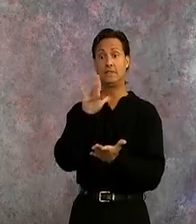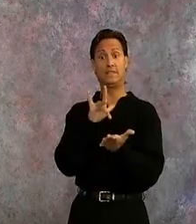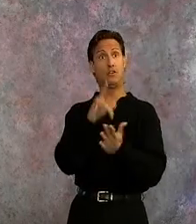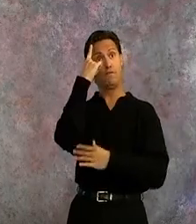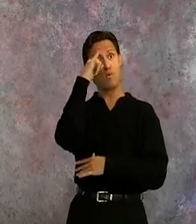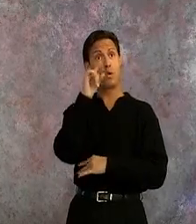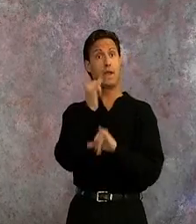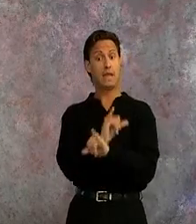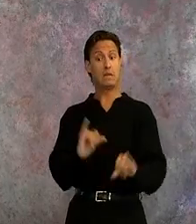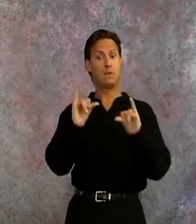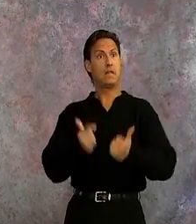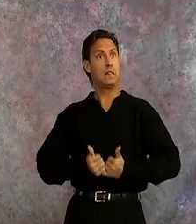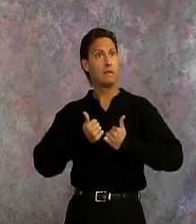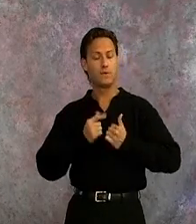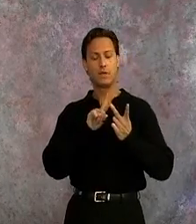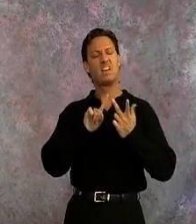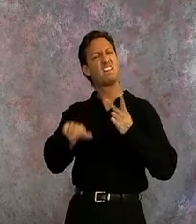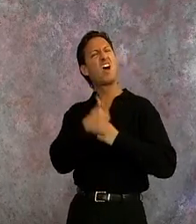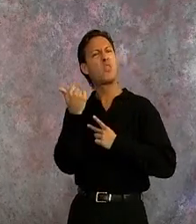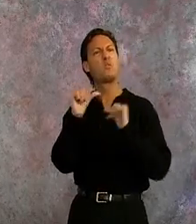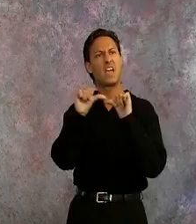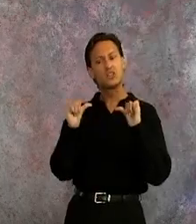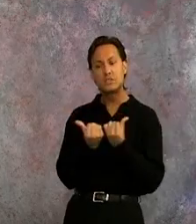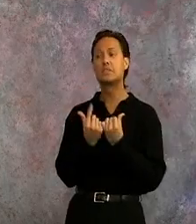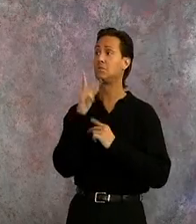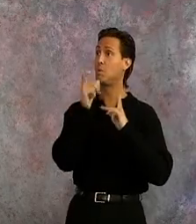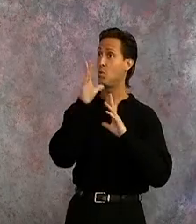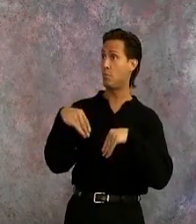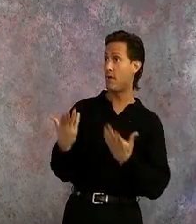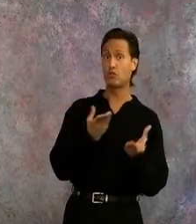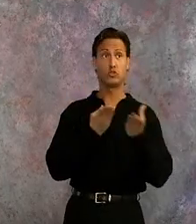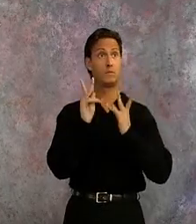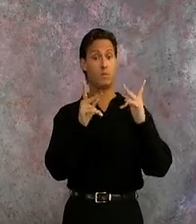other agencies, service providers of people with disabilities in the communities around you.